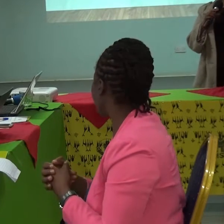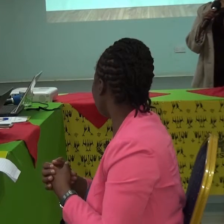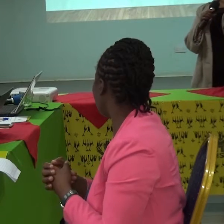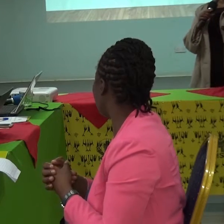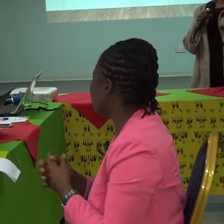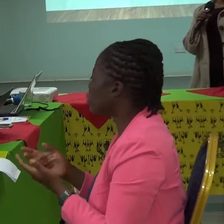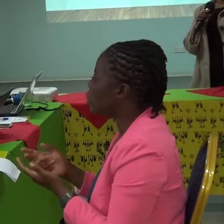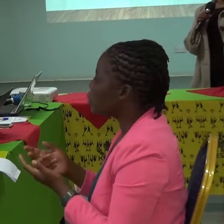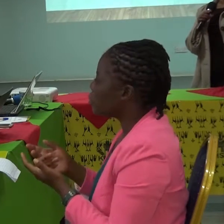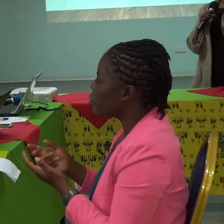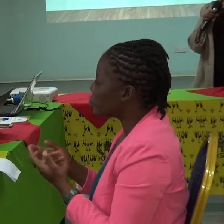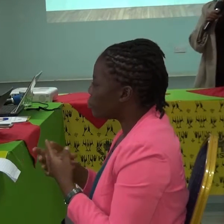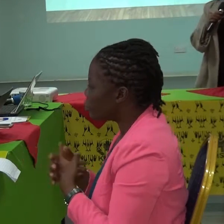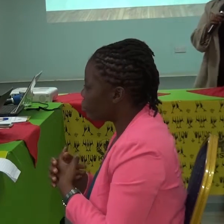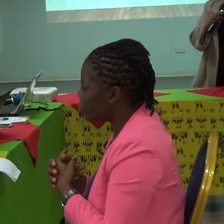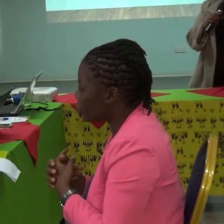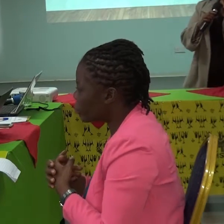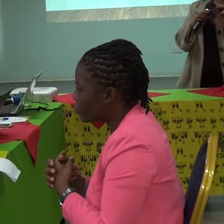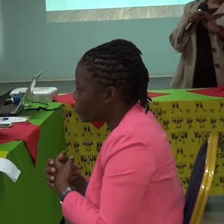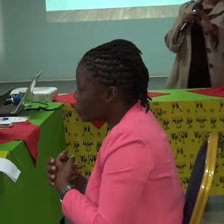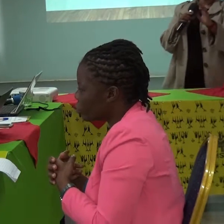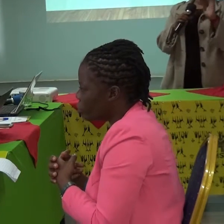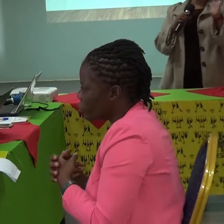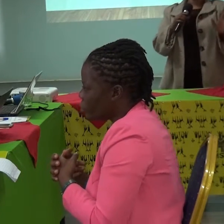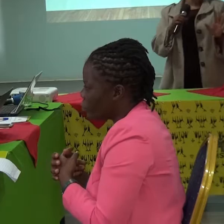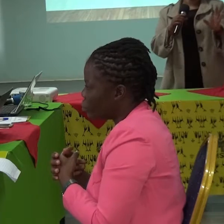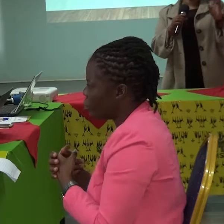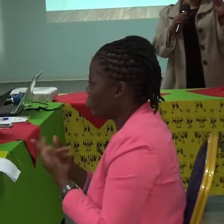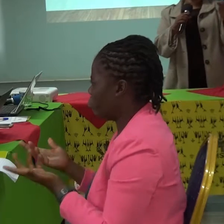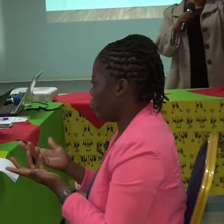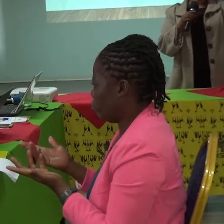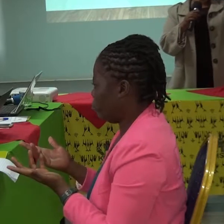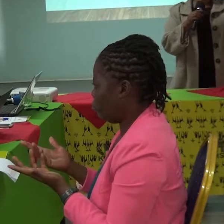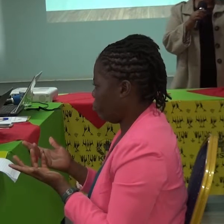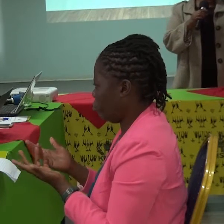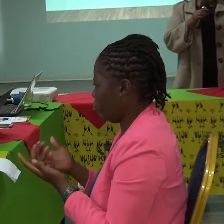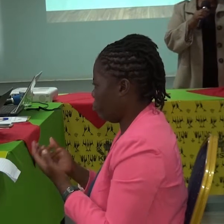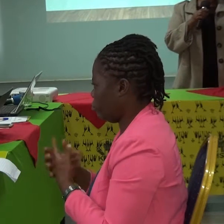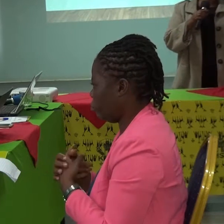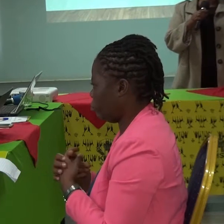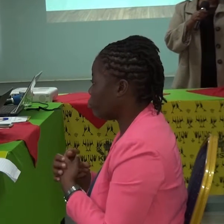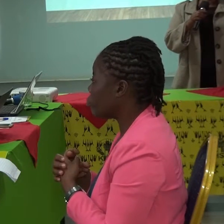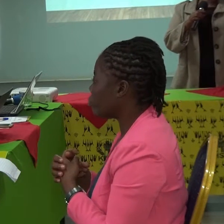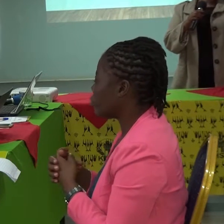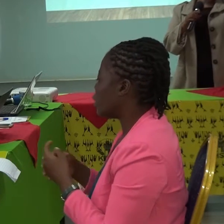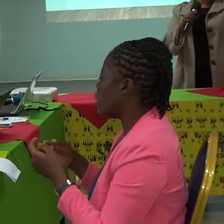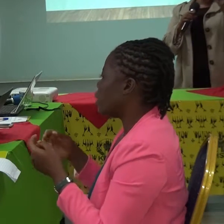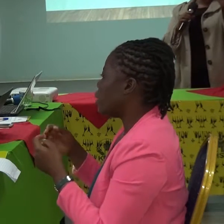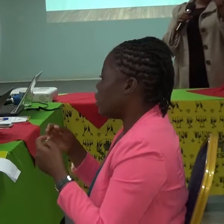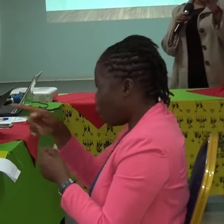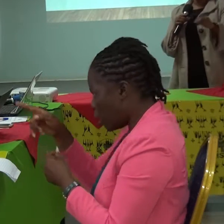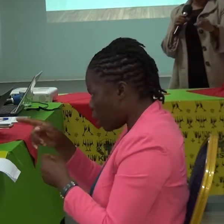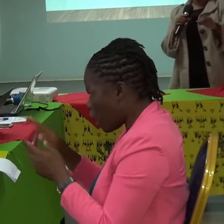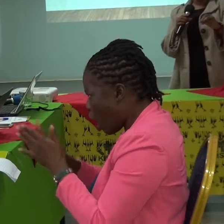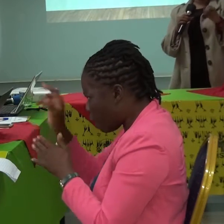Those teachers, I think Trufena is more versed with this and Wafula. Schools for children with physical disabilities and schools for